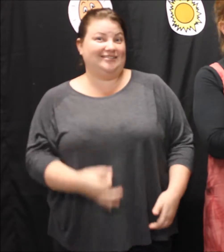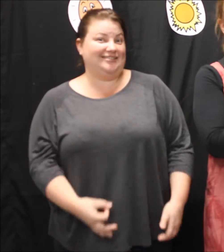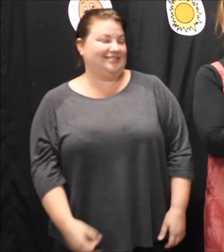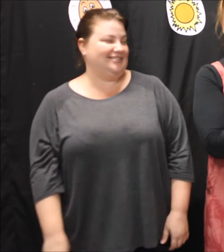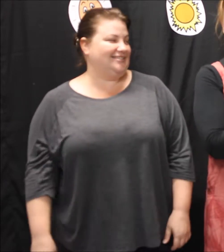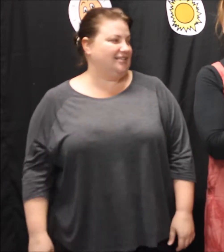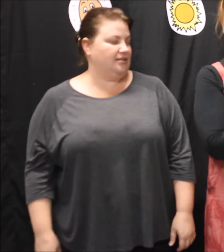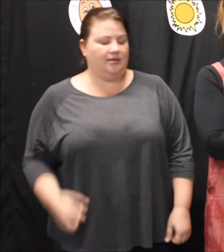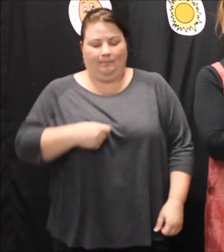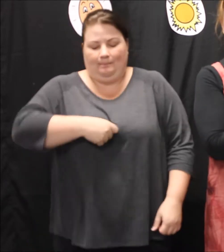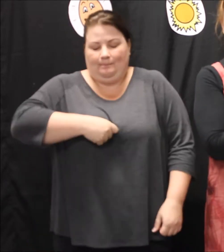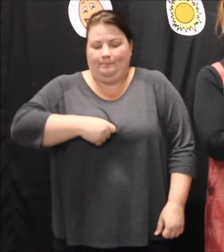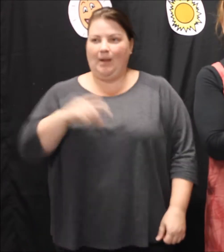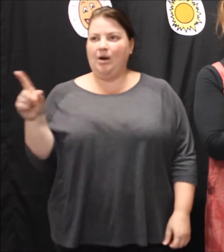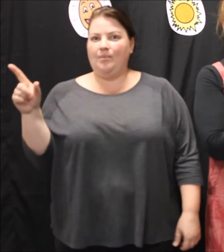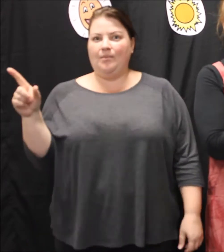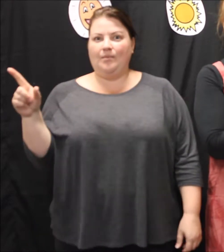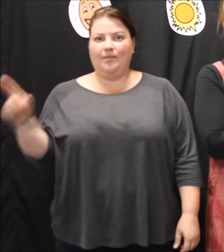Pop!